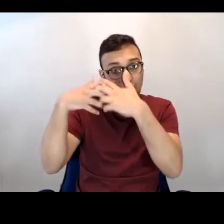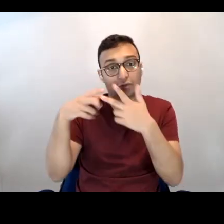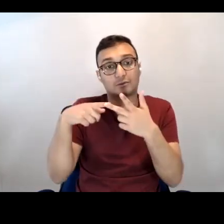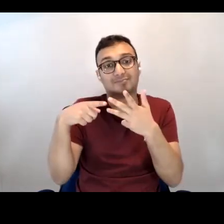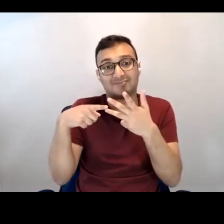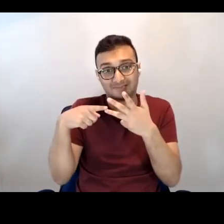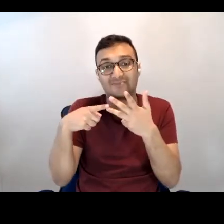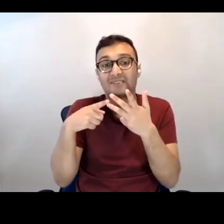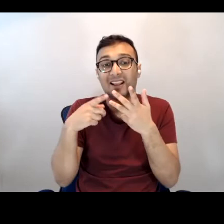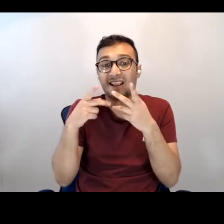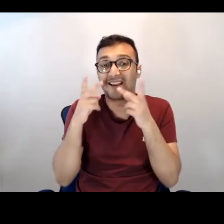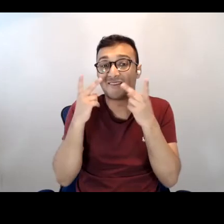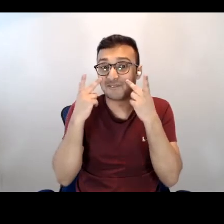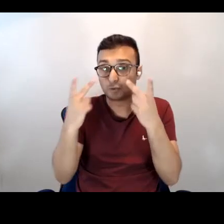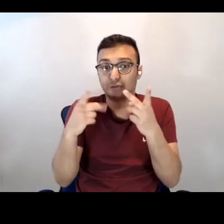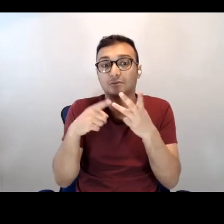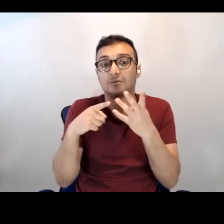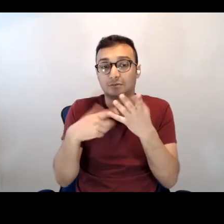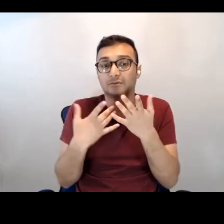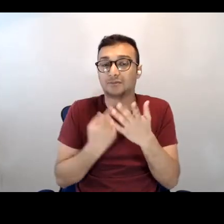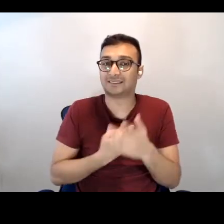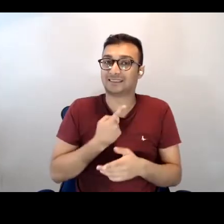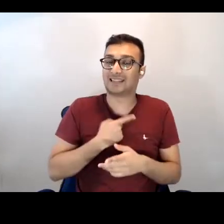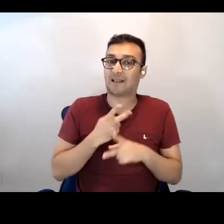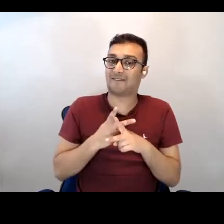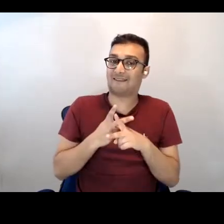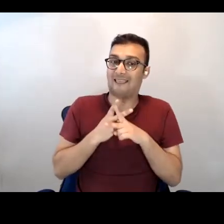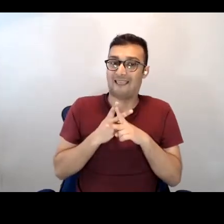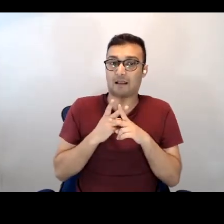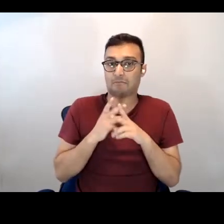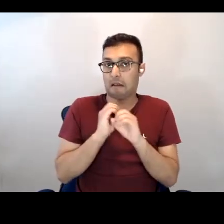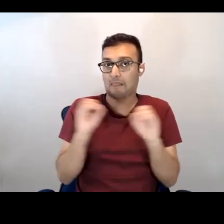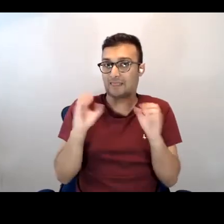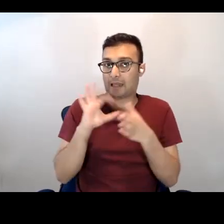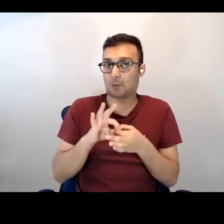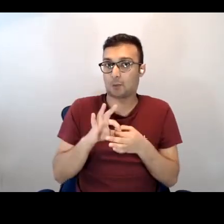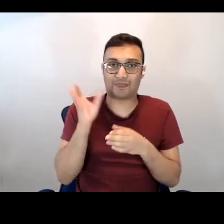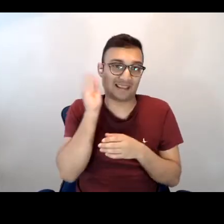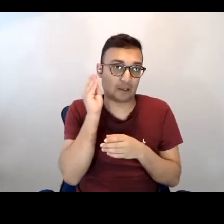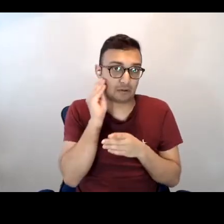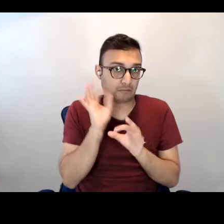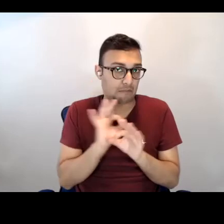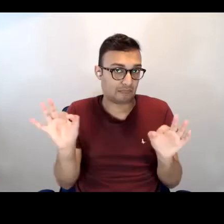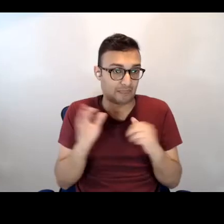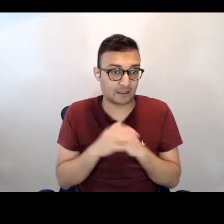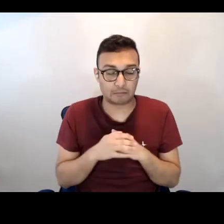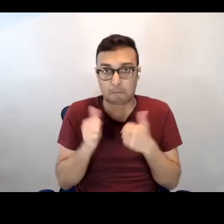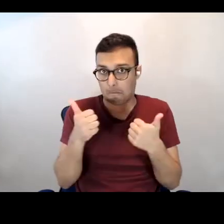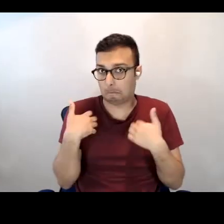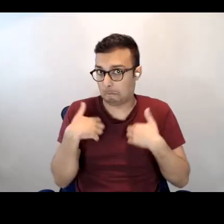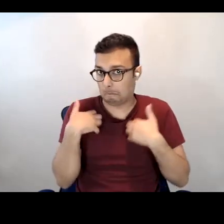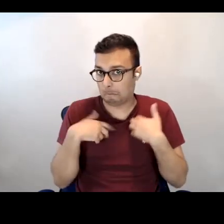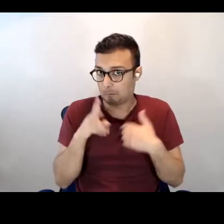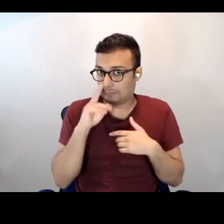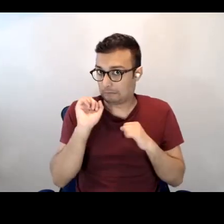didn't receive any responses related to experience with hearing. So thank you, everyone. It is great to see the diversity of the group.